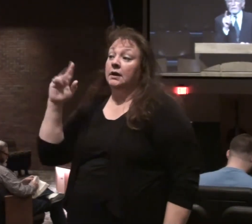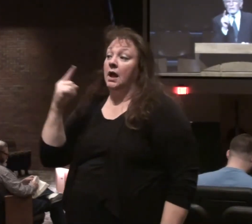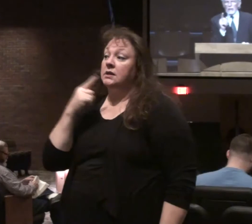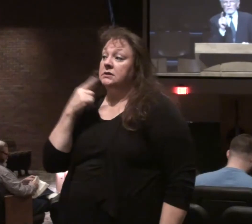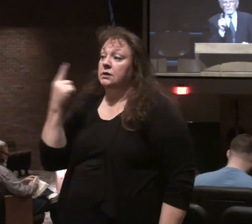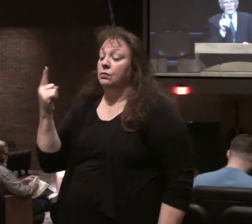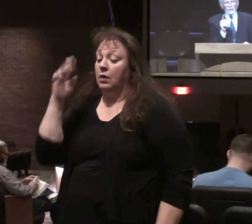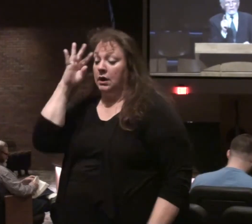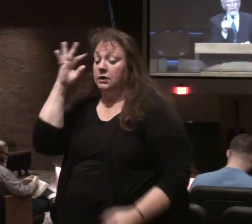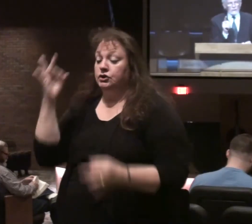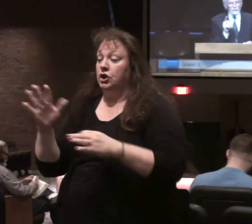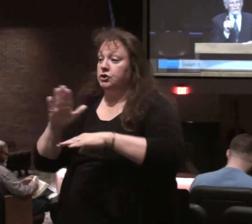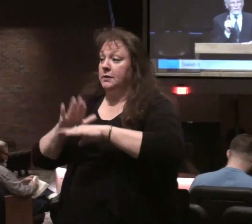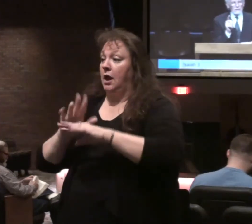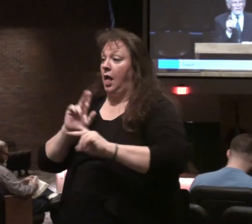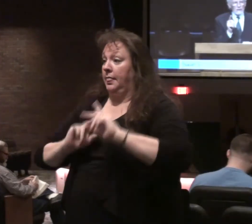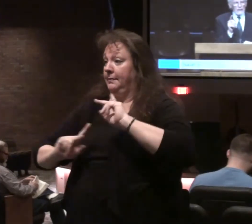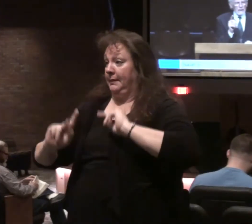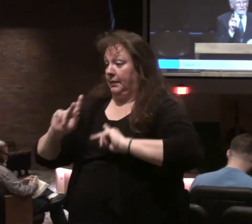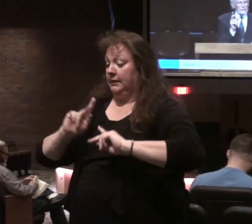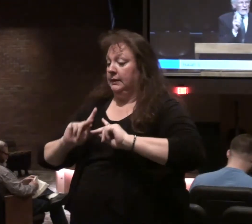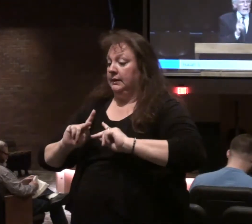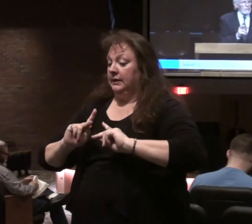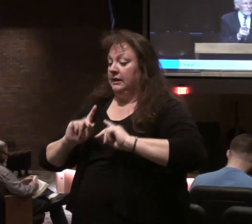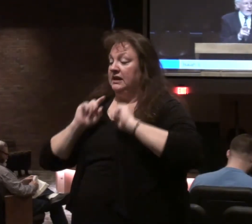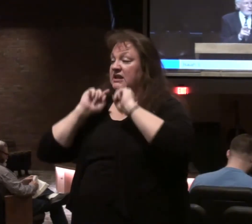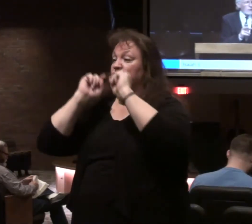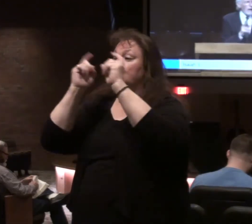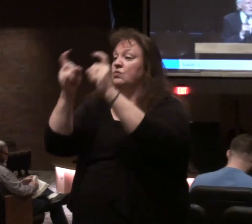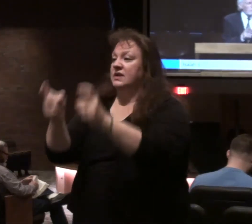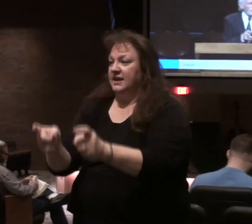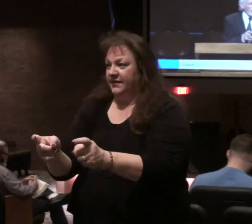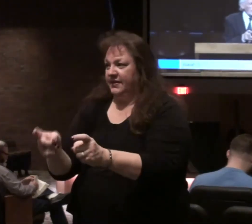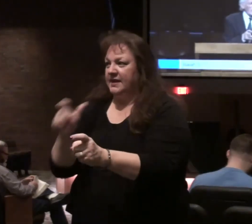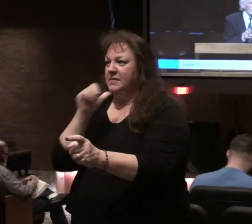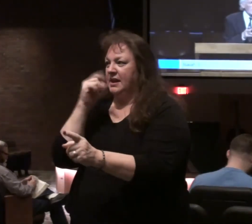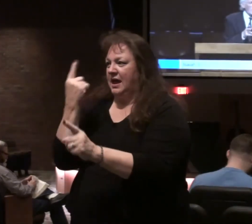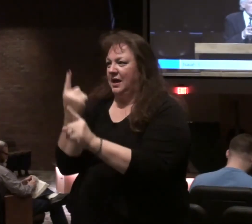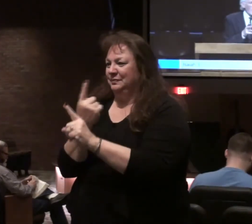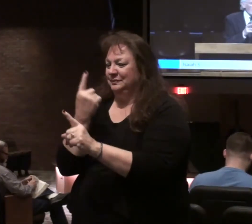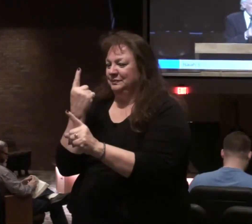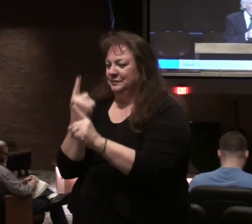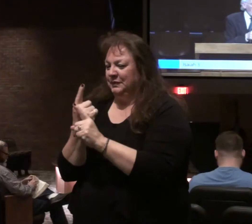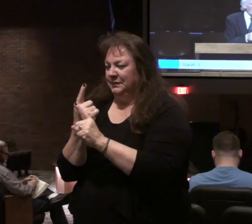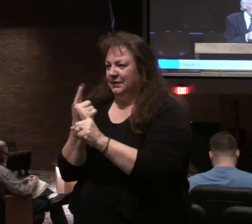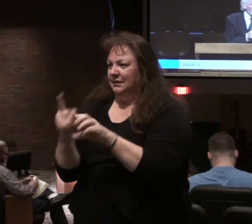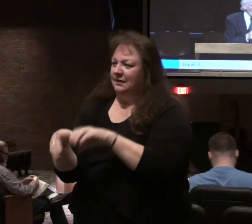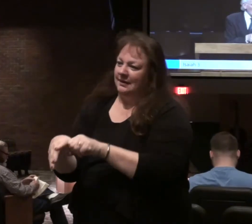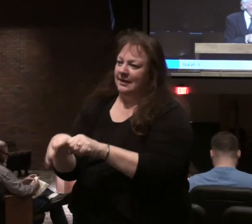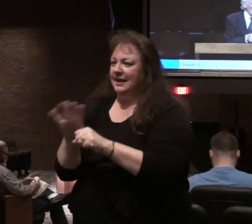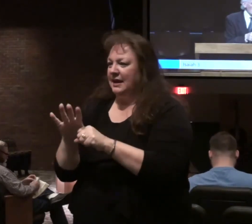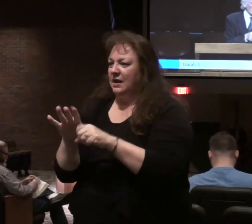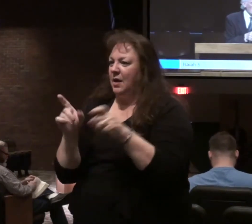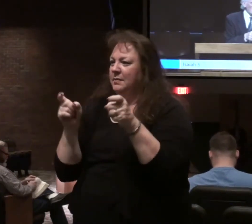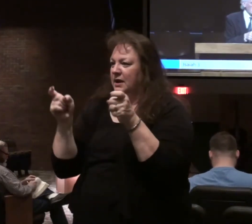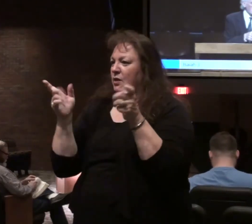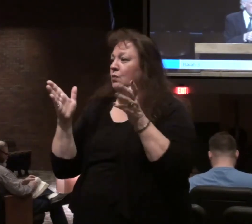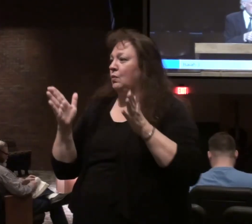one of his judgments on a nation is to give them unfit and incompetent rulers.